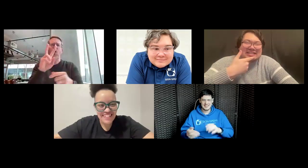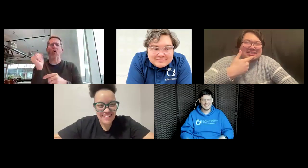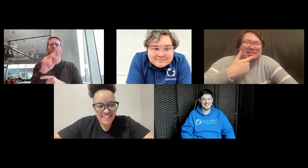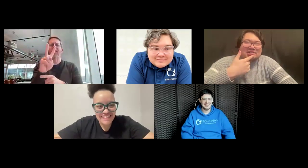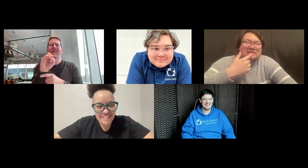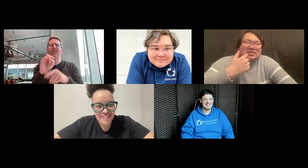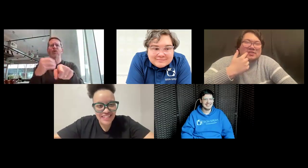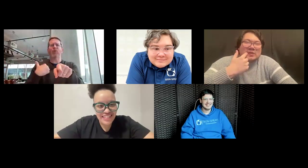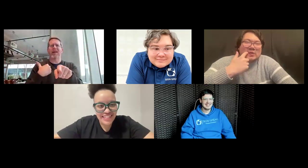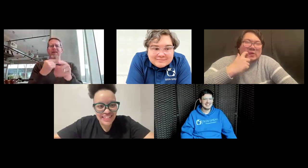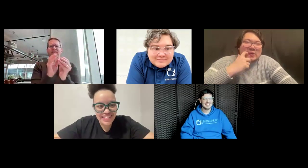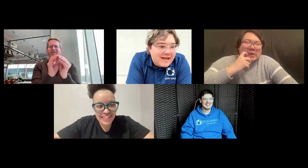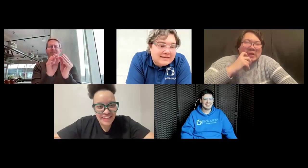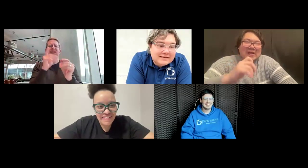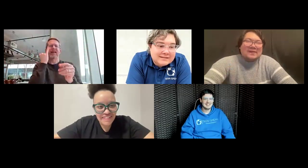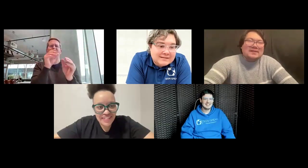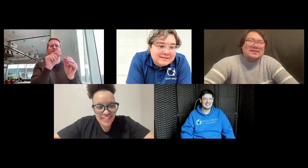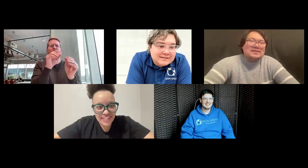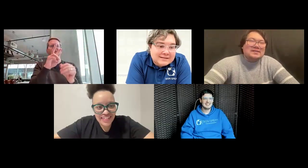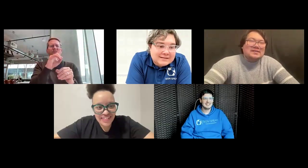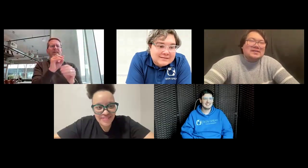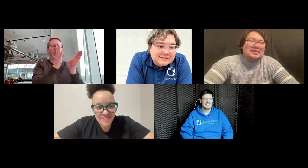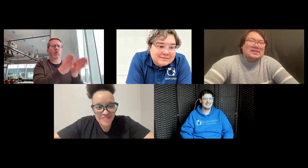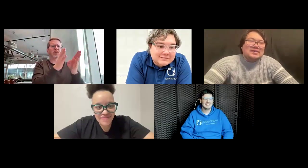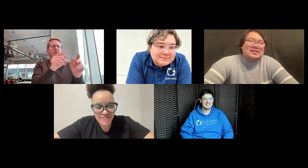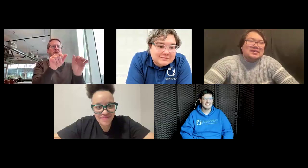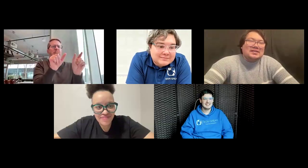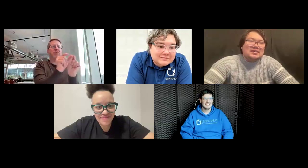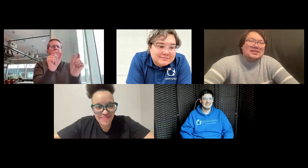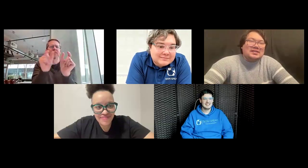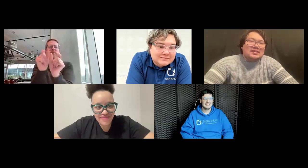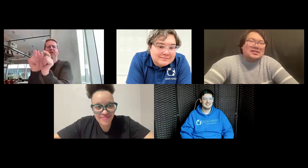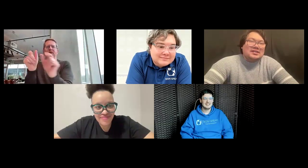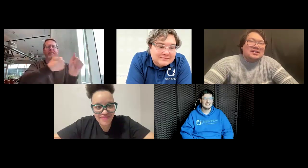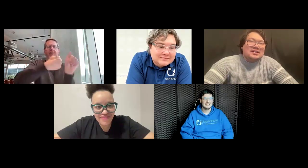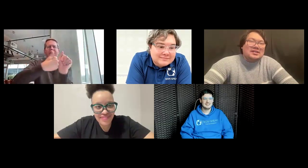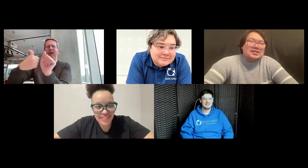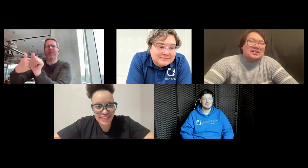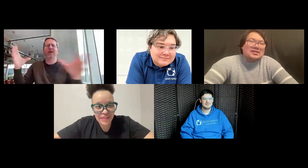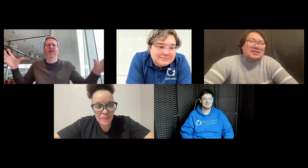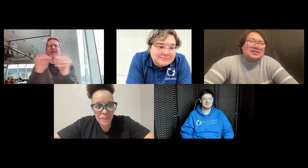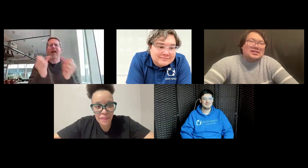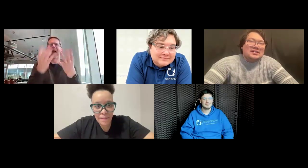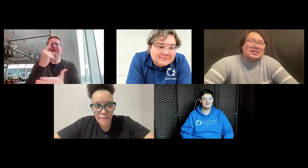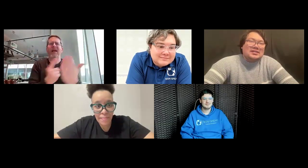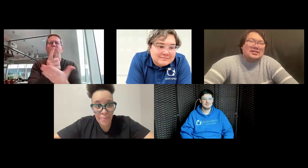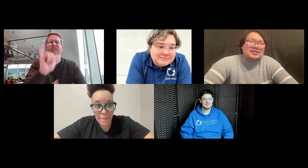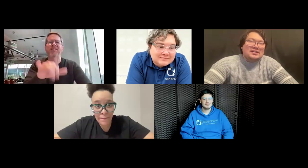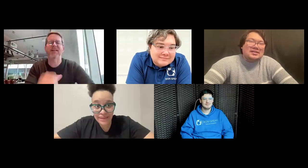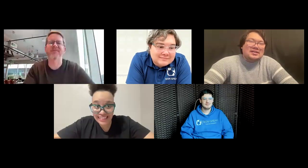signs that you've done and all the videos that you have, and if you were to slice and put those together back and back,